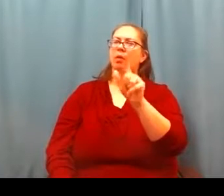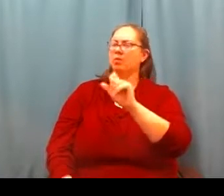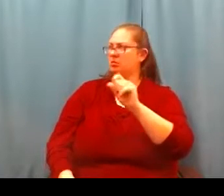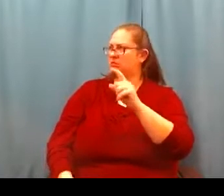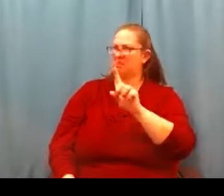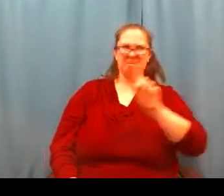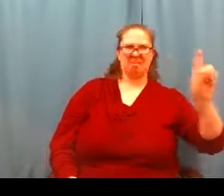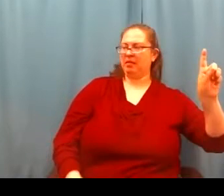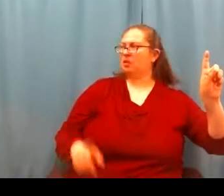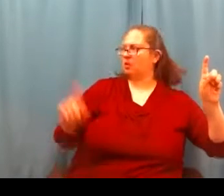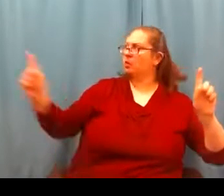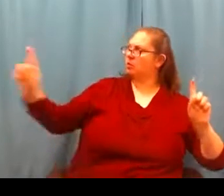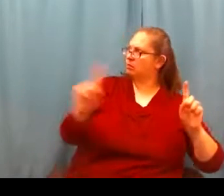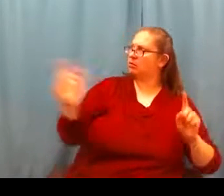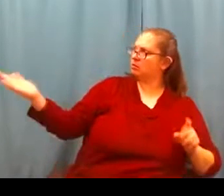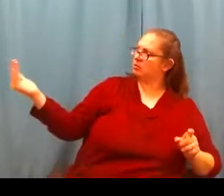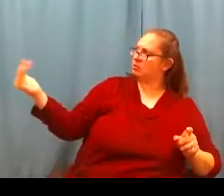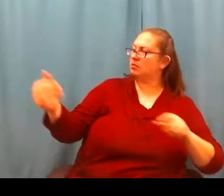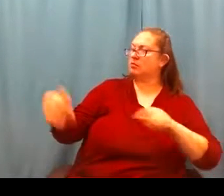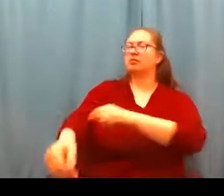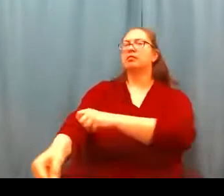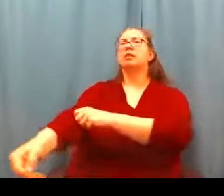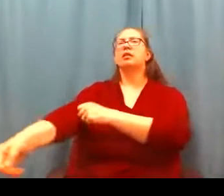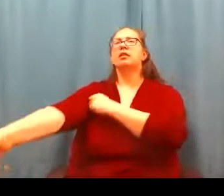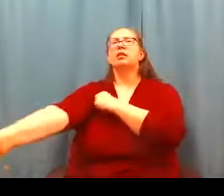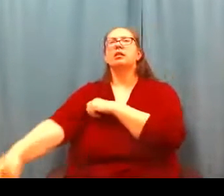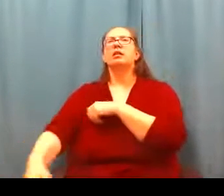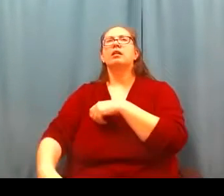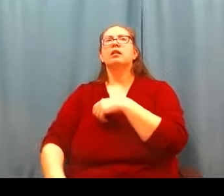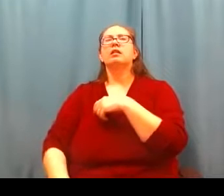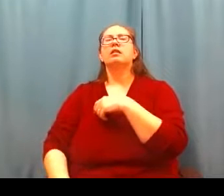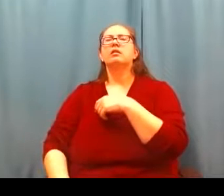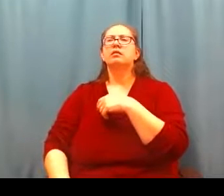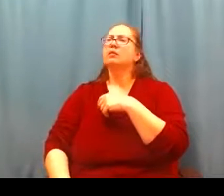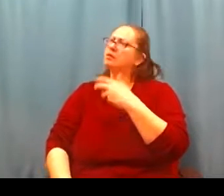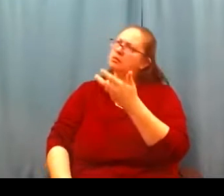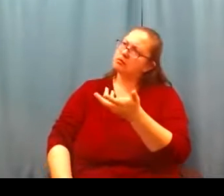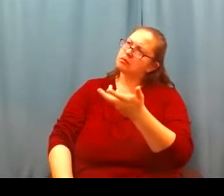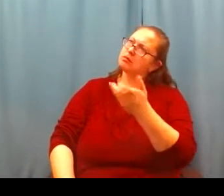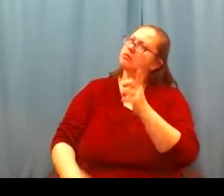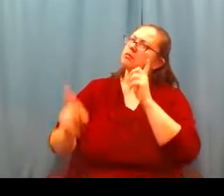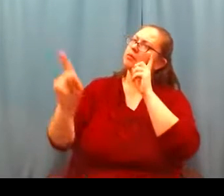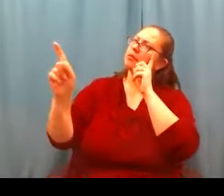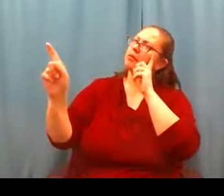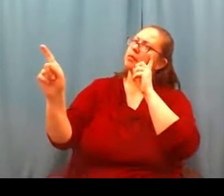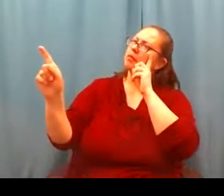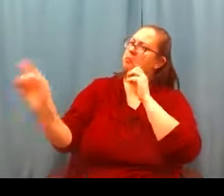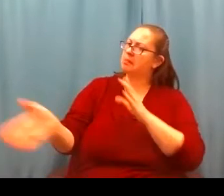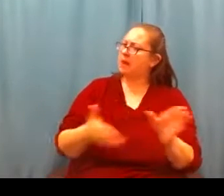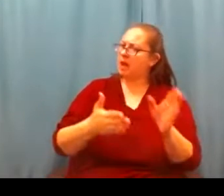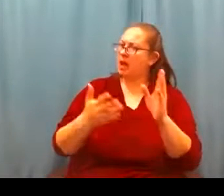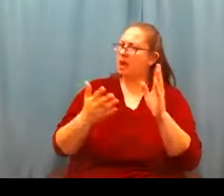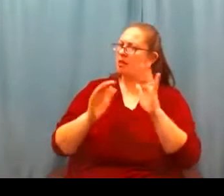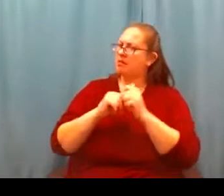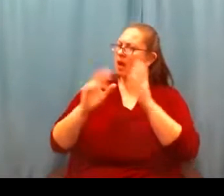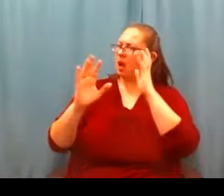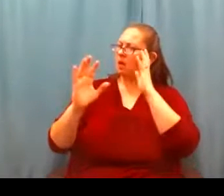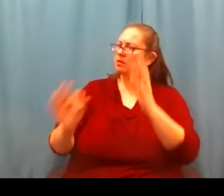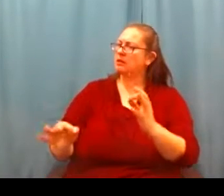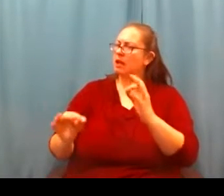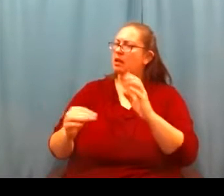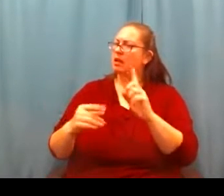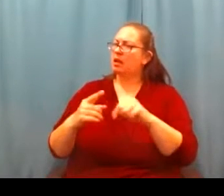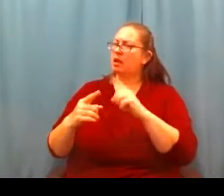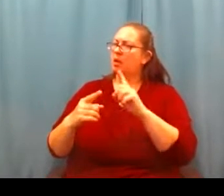here. Okay, so what is the plan to determine if or when to increase social distancing